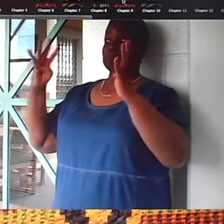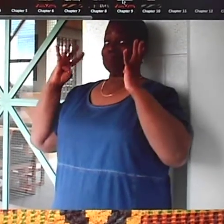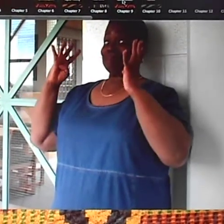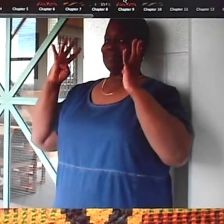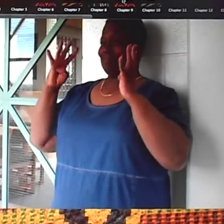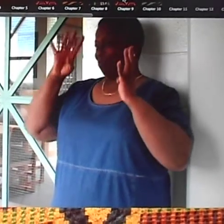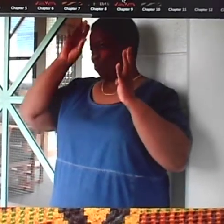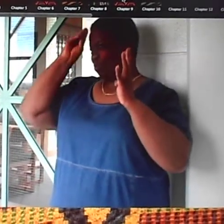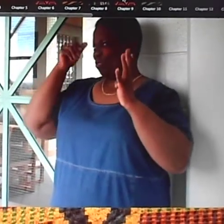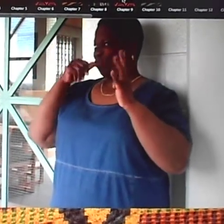eat.